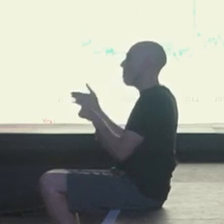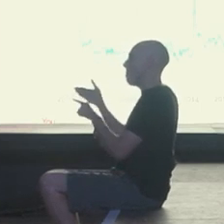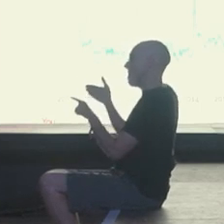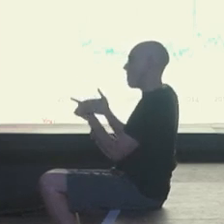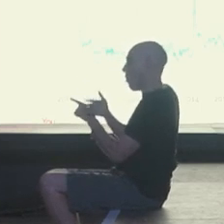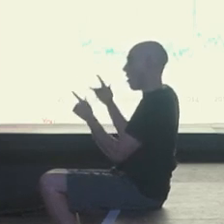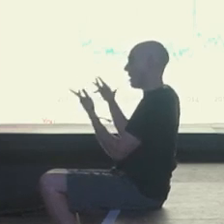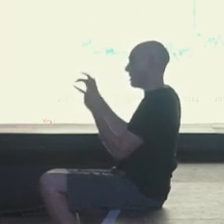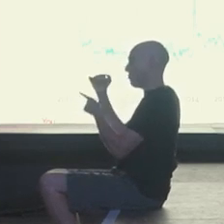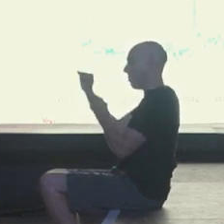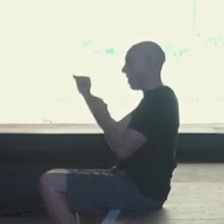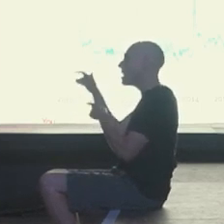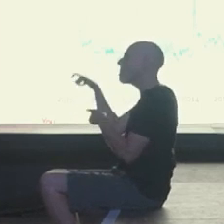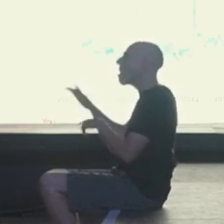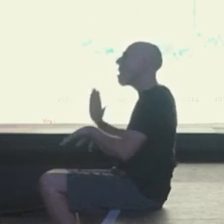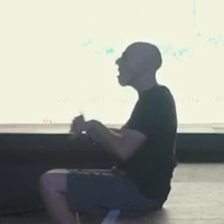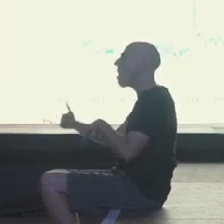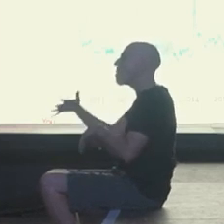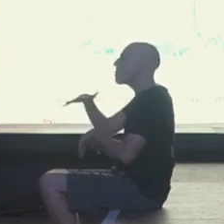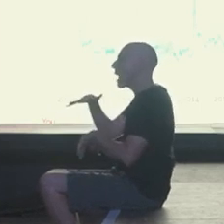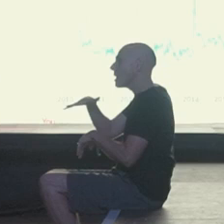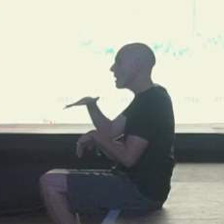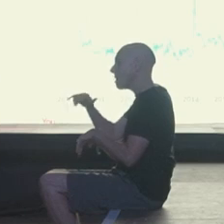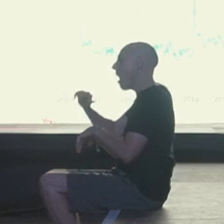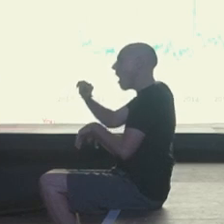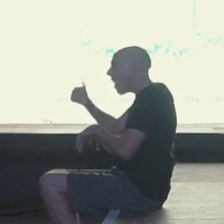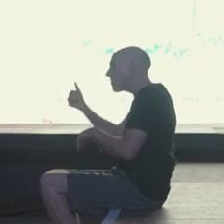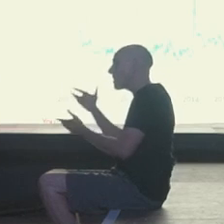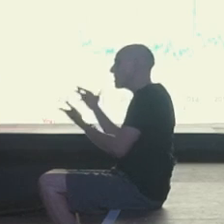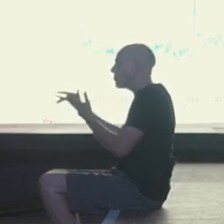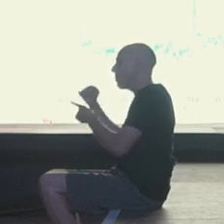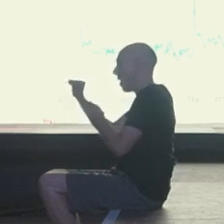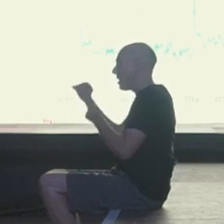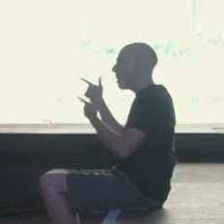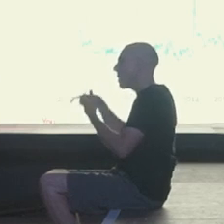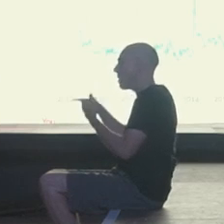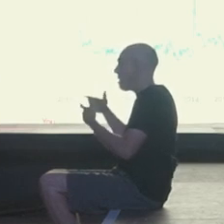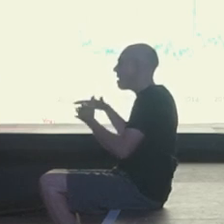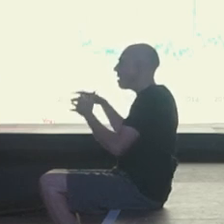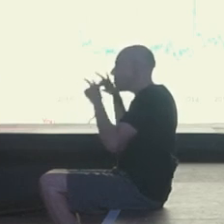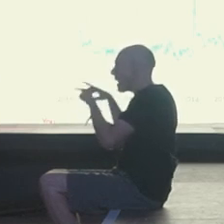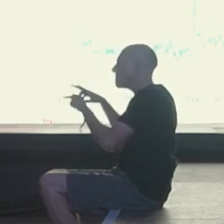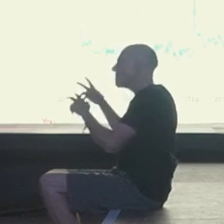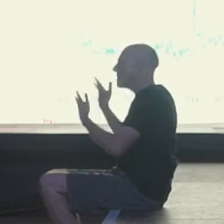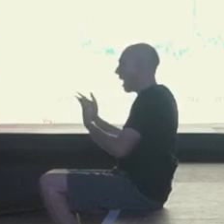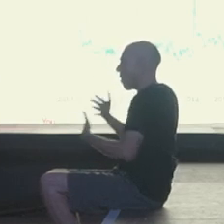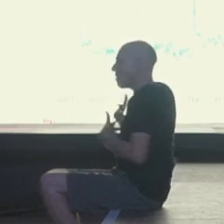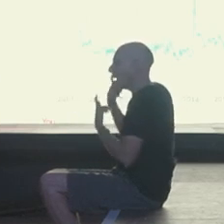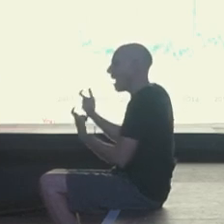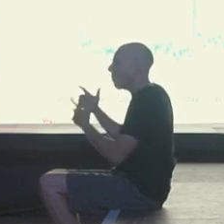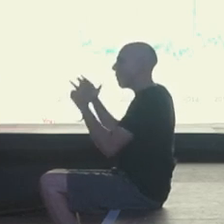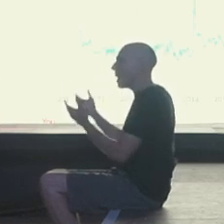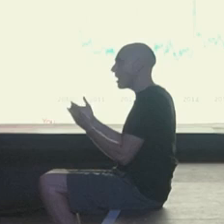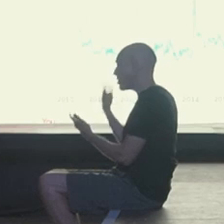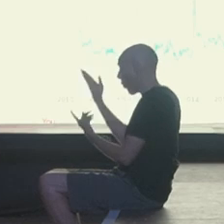issue, I mean, to me, that's amazing. If we can have anywhere near that same impact, that is unbelievable. So